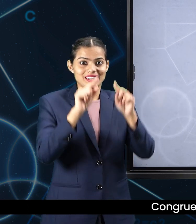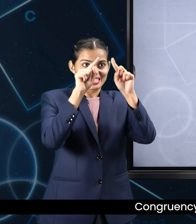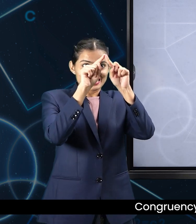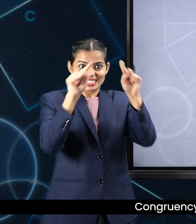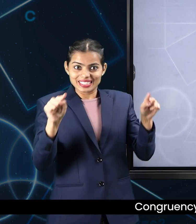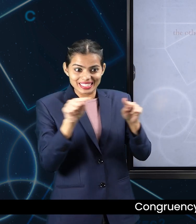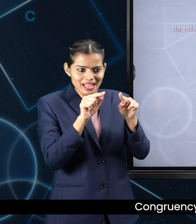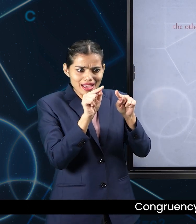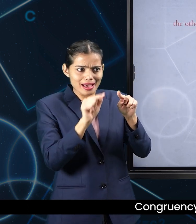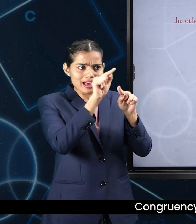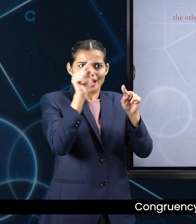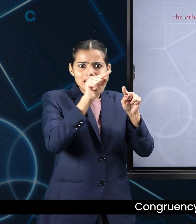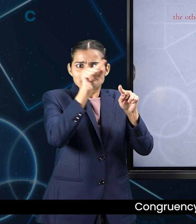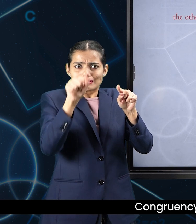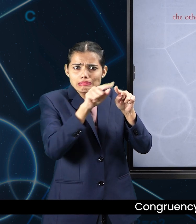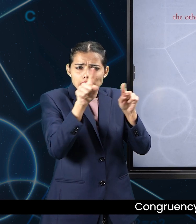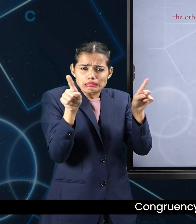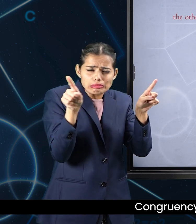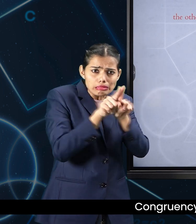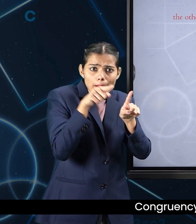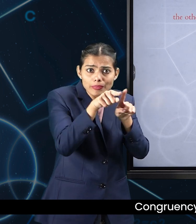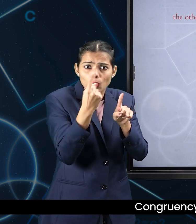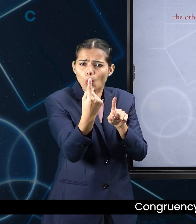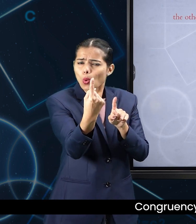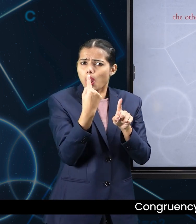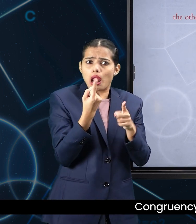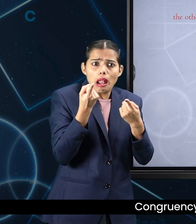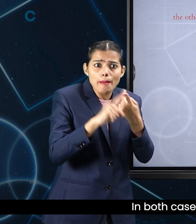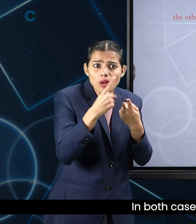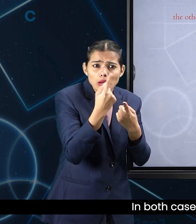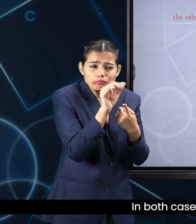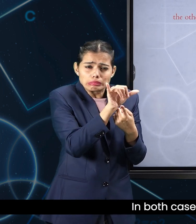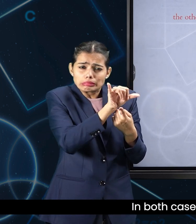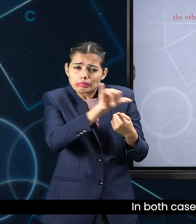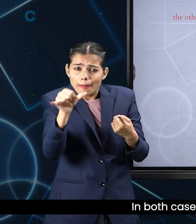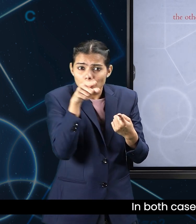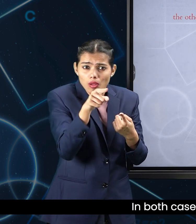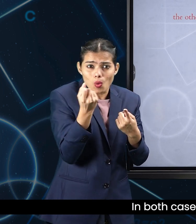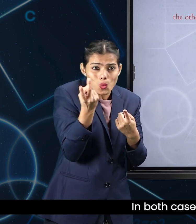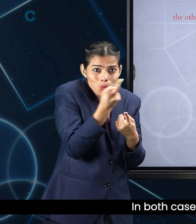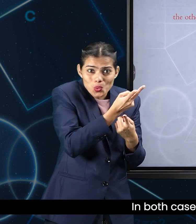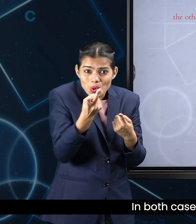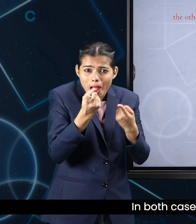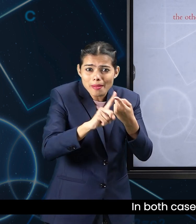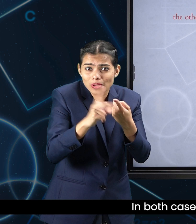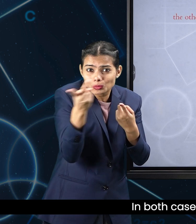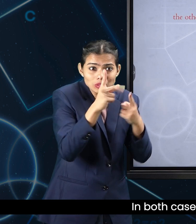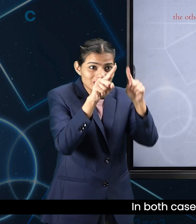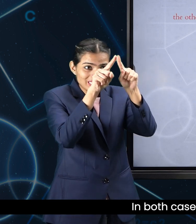Congruency is a particular case of similarity. In both cases, the three angles of